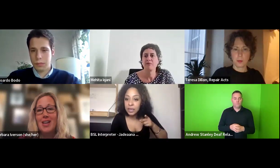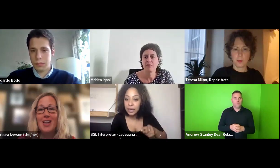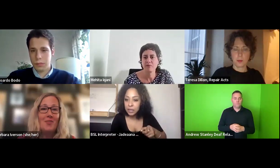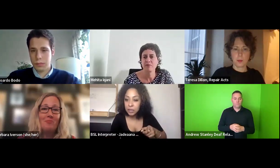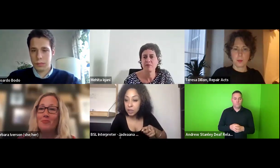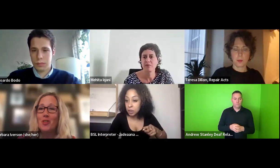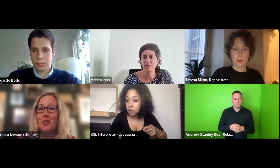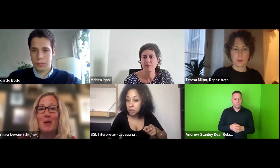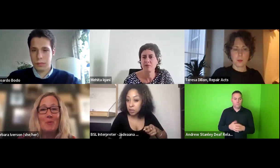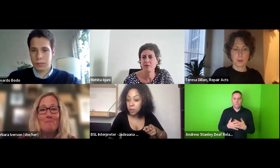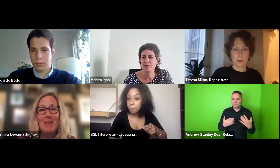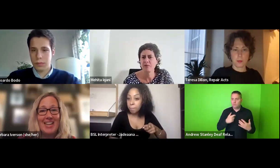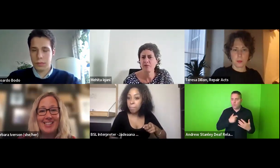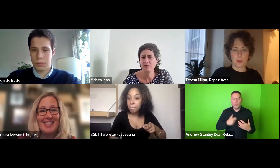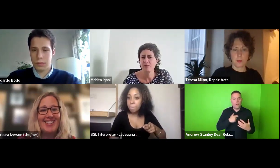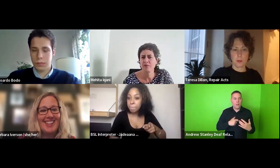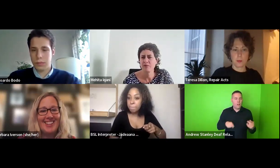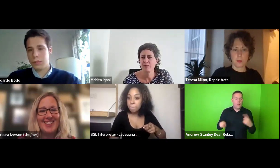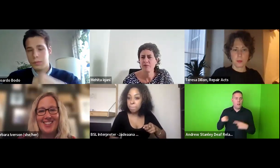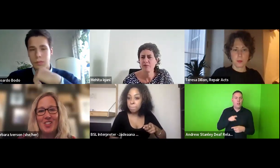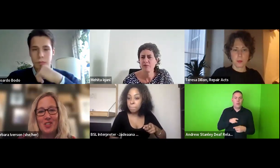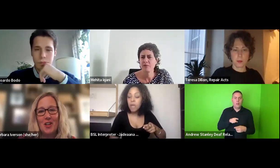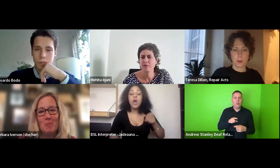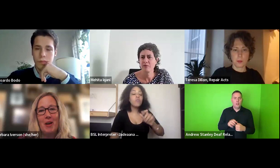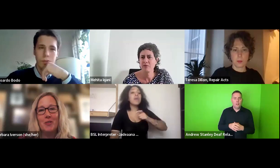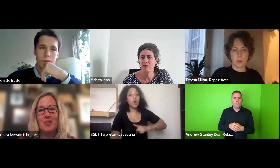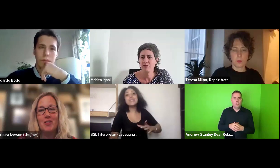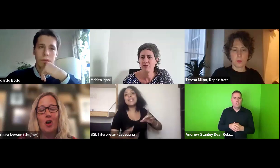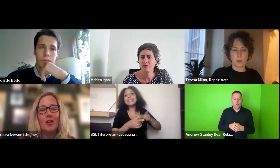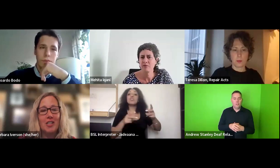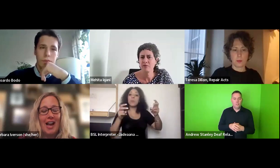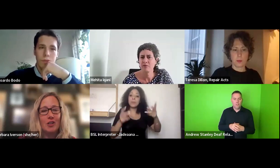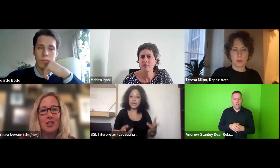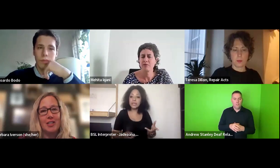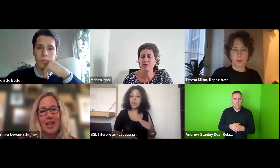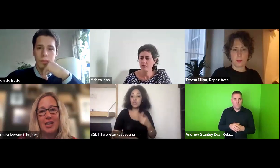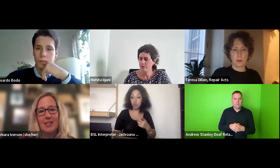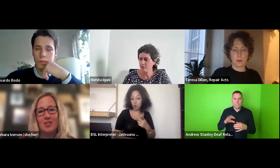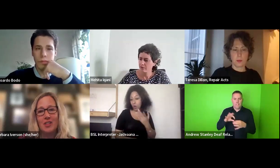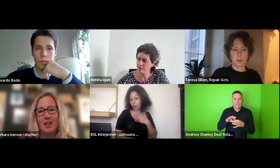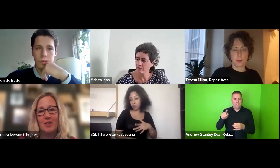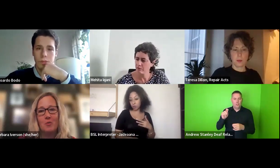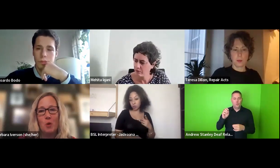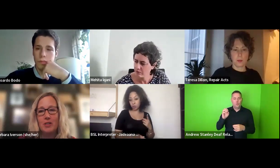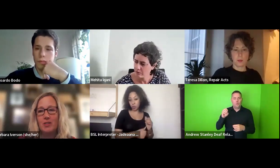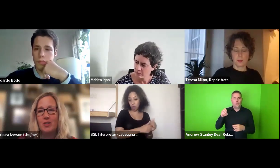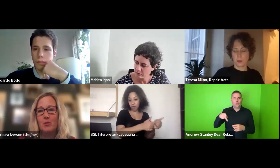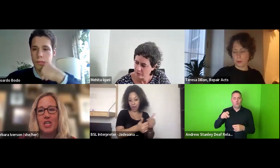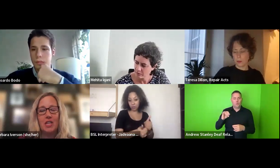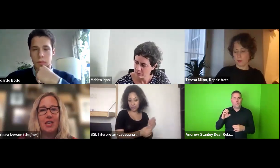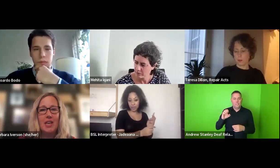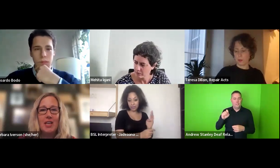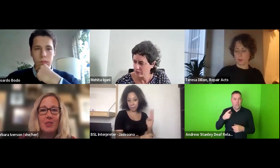you just about a minute to talk about calls to action and what